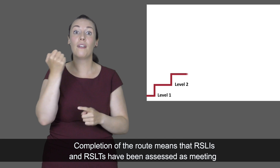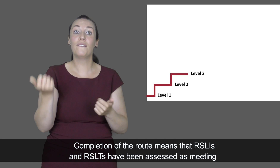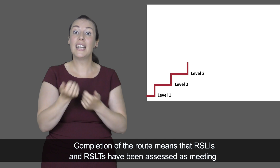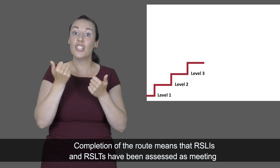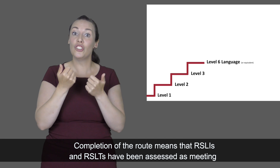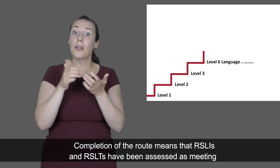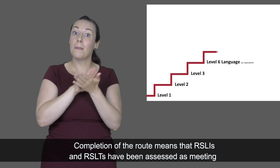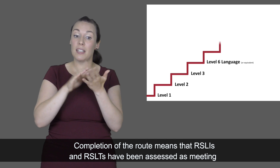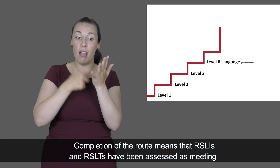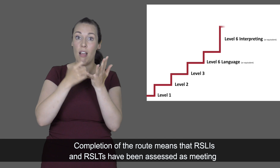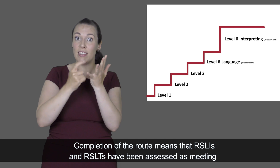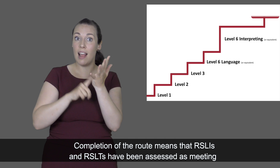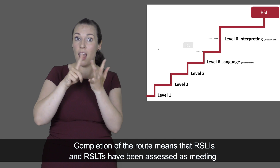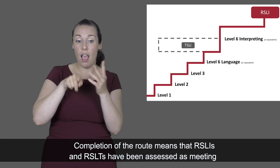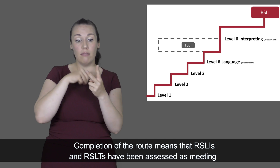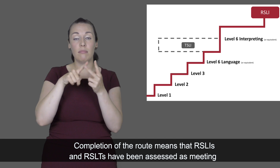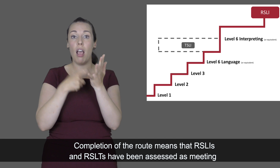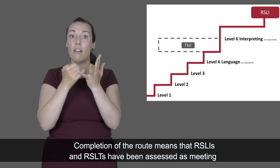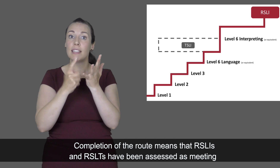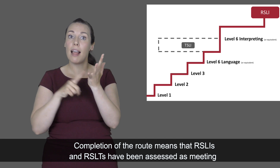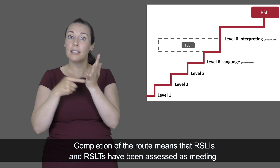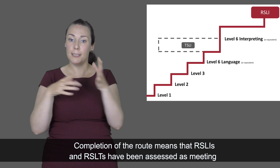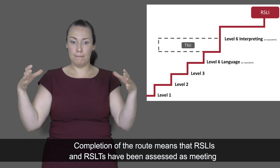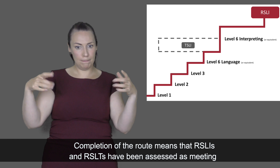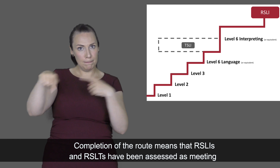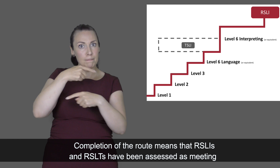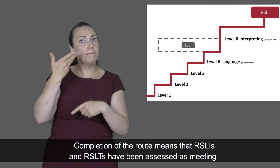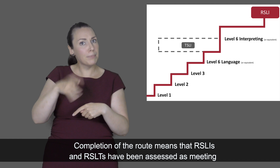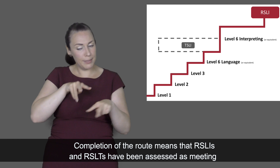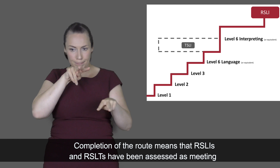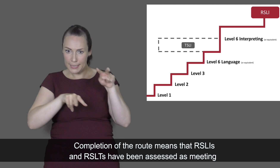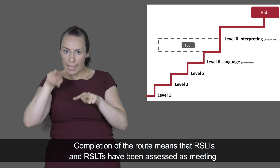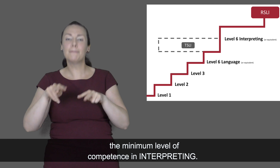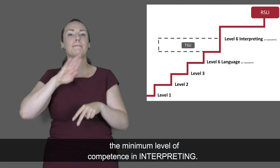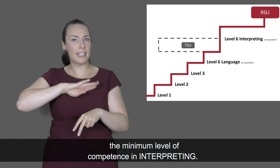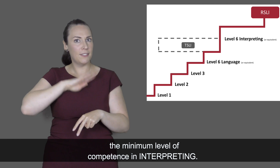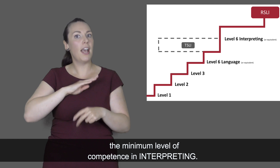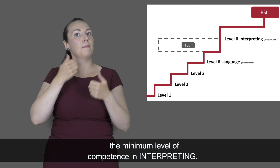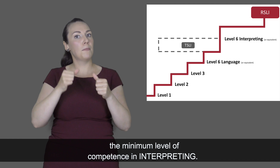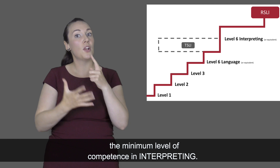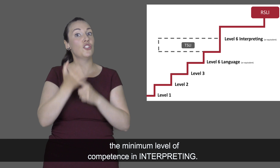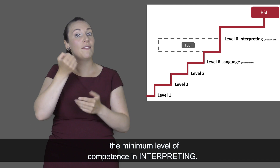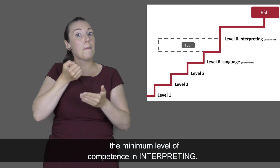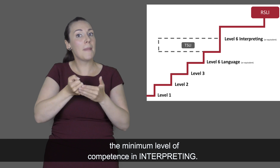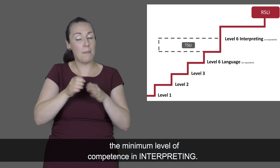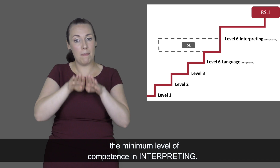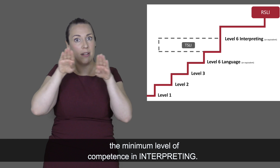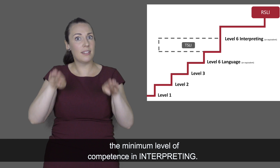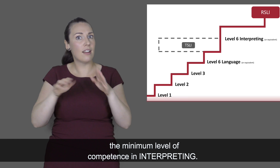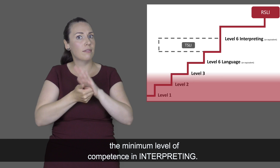Completion of the route means that RSLIs and RSLTs have been assessed as meeting the minimum level of competence in